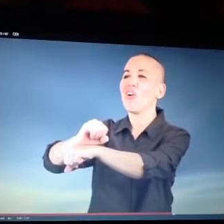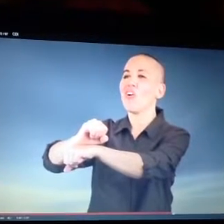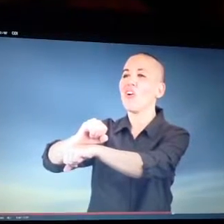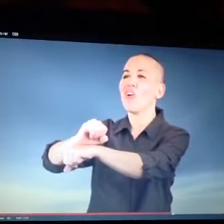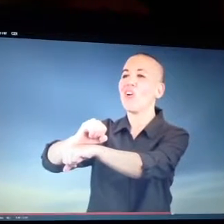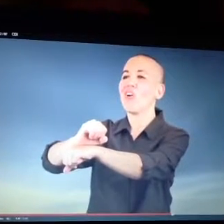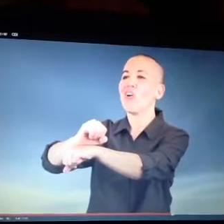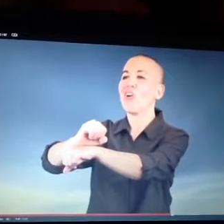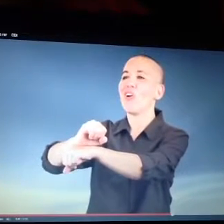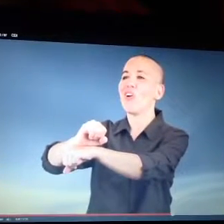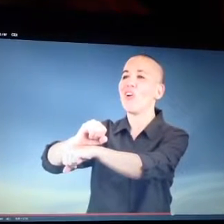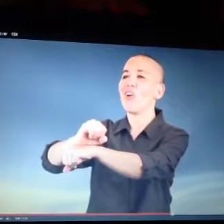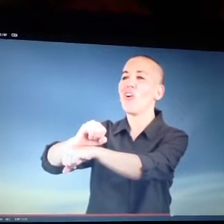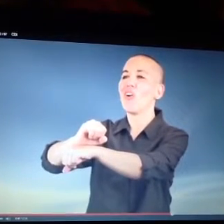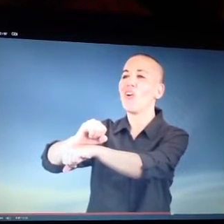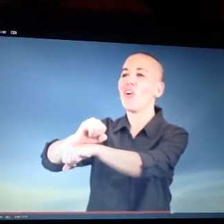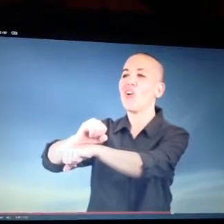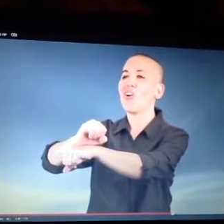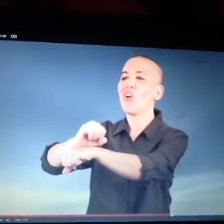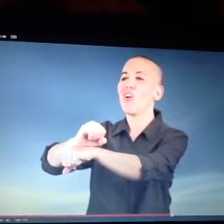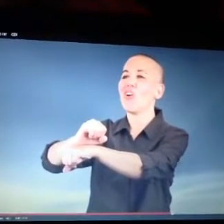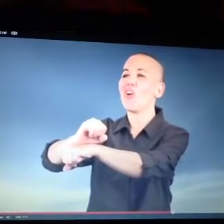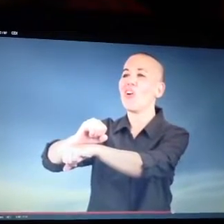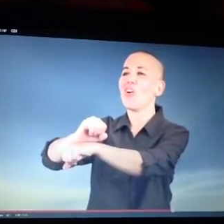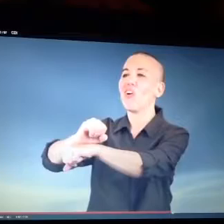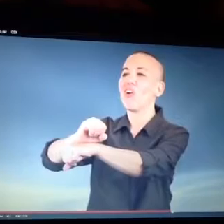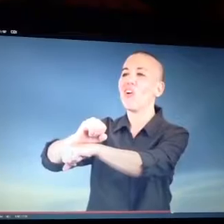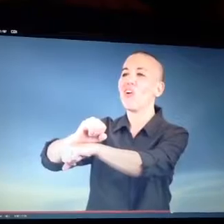In the different areas, they have legal, they have medical.